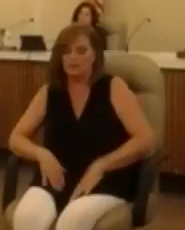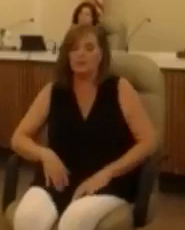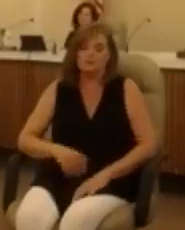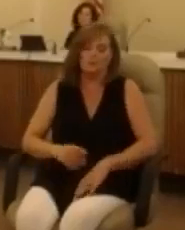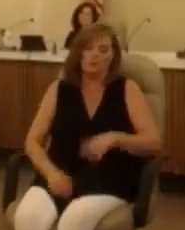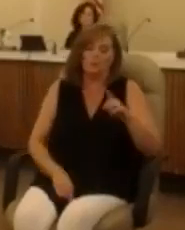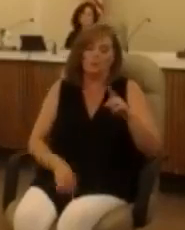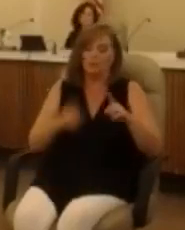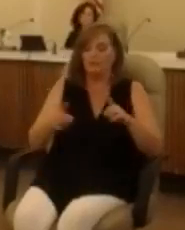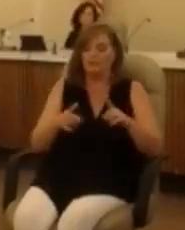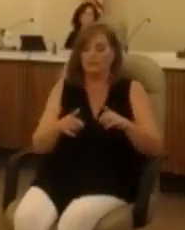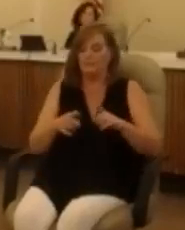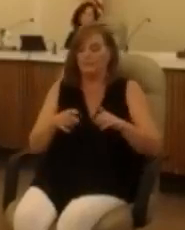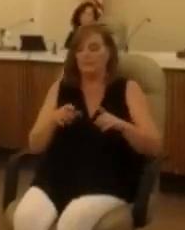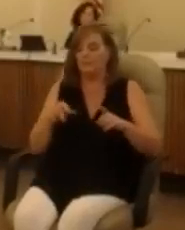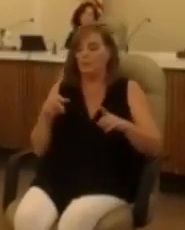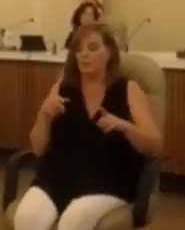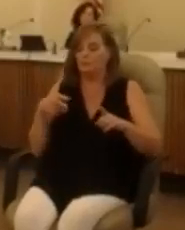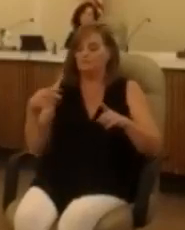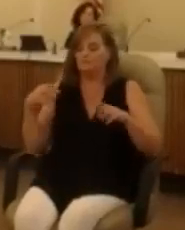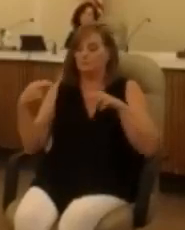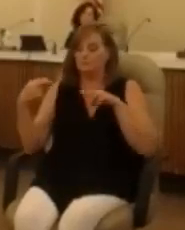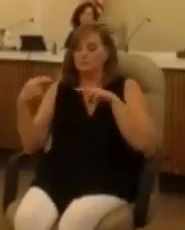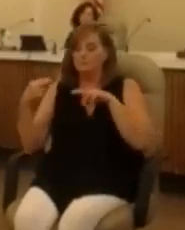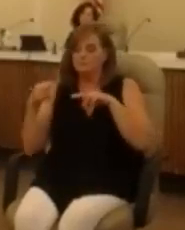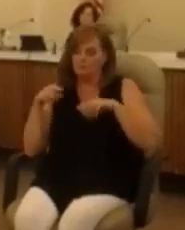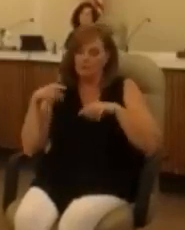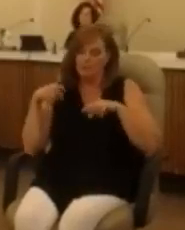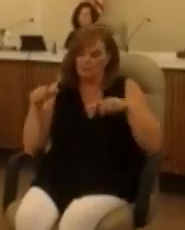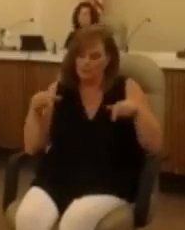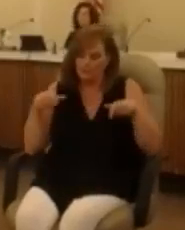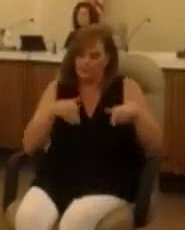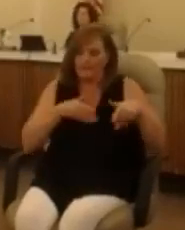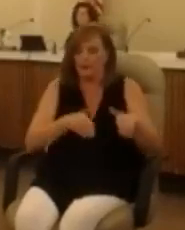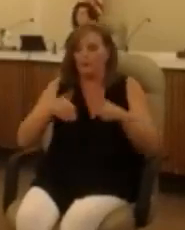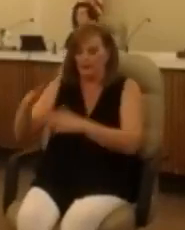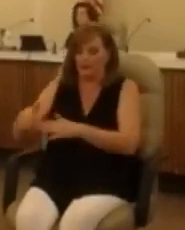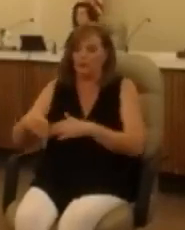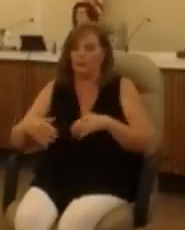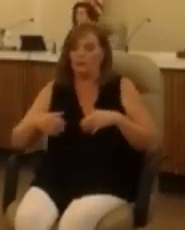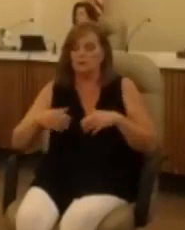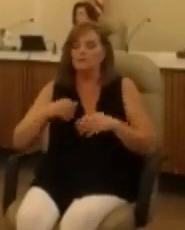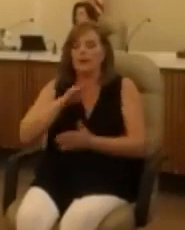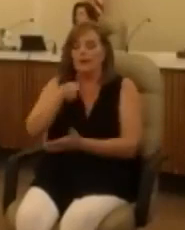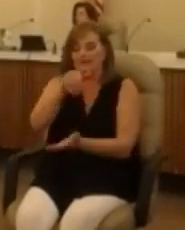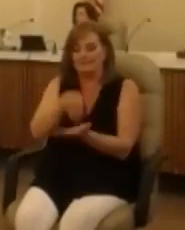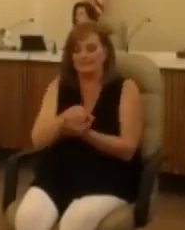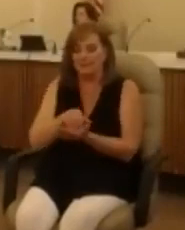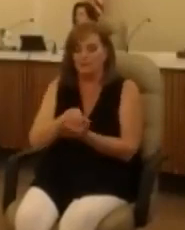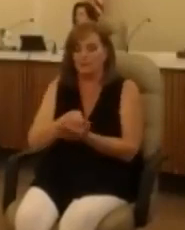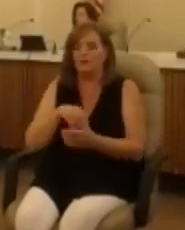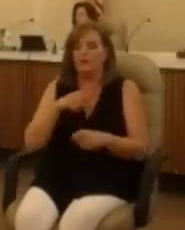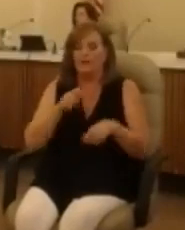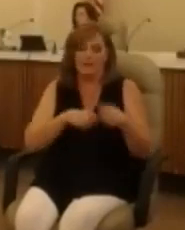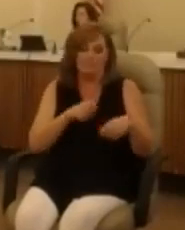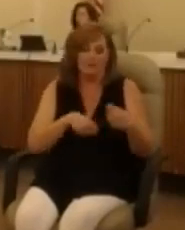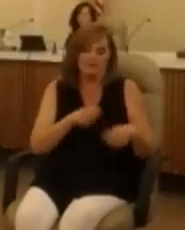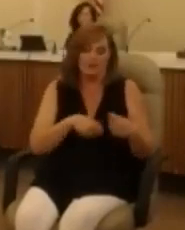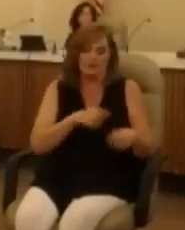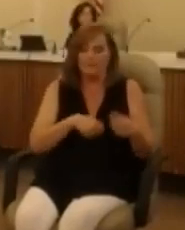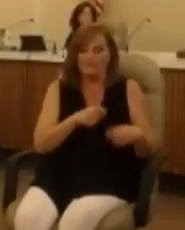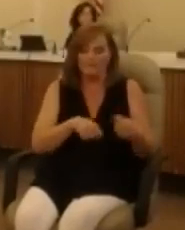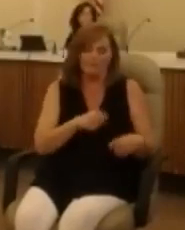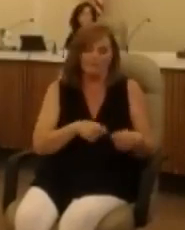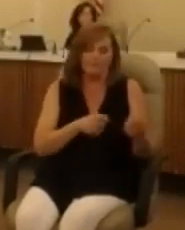direction with a center turning lane and then bike lanes. But So that is one place where the town is